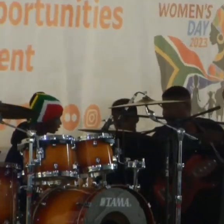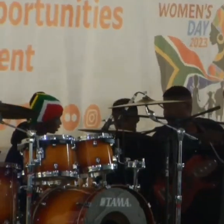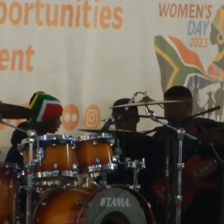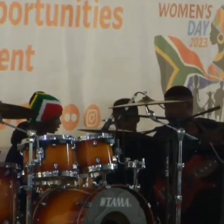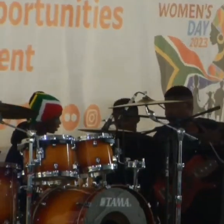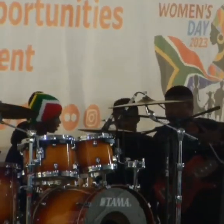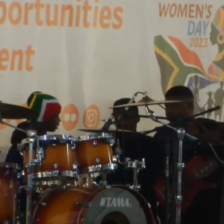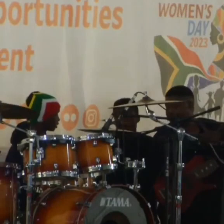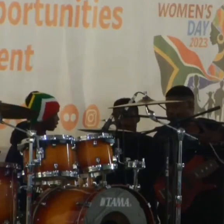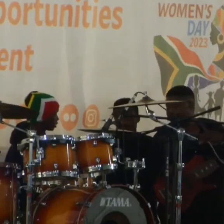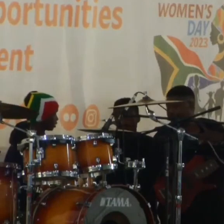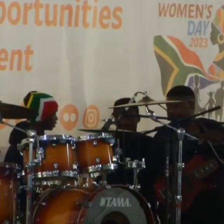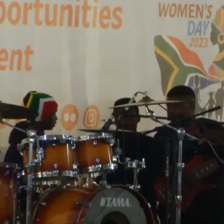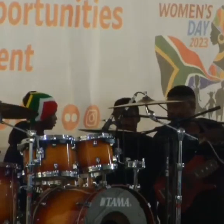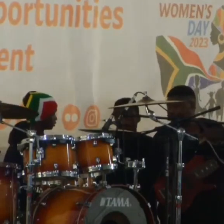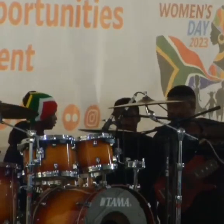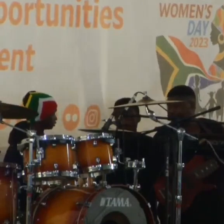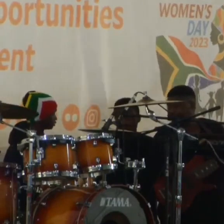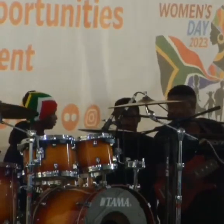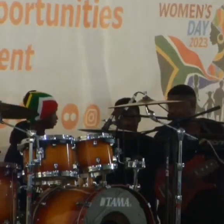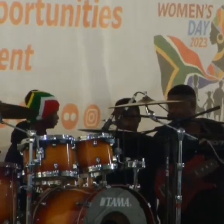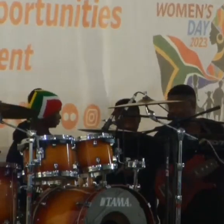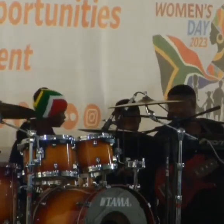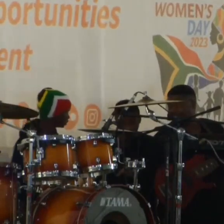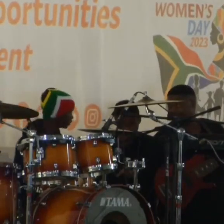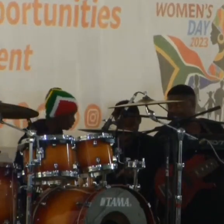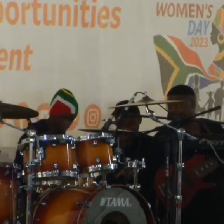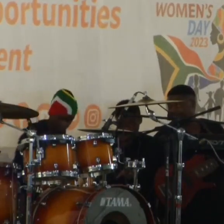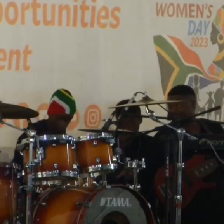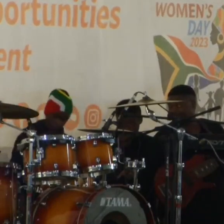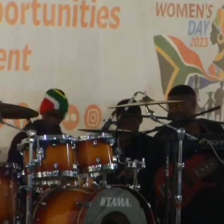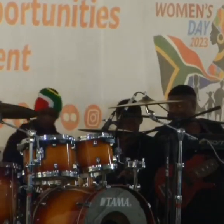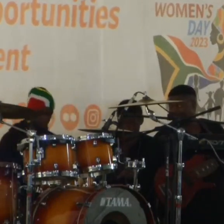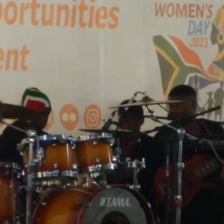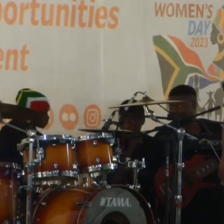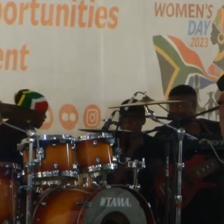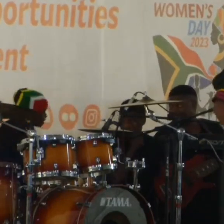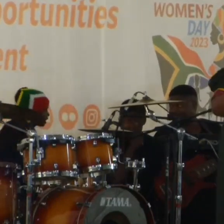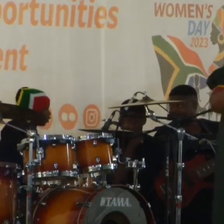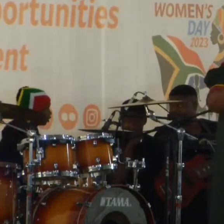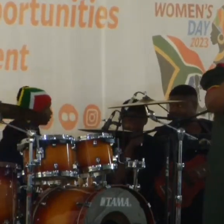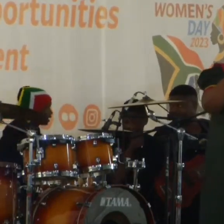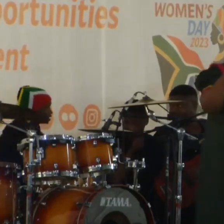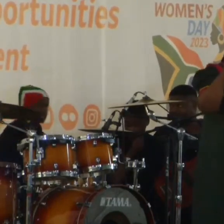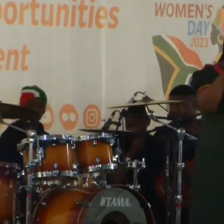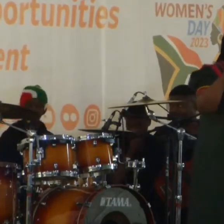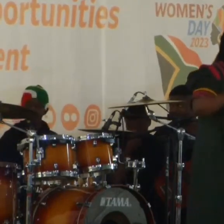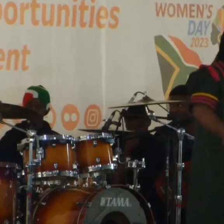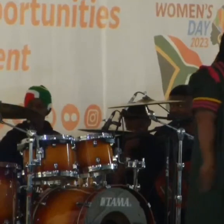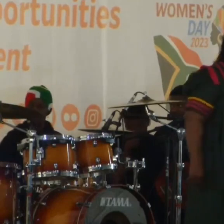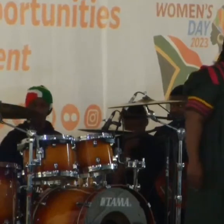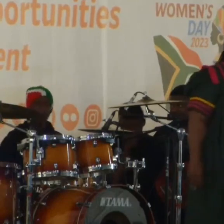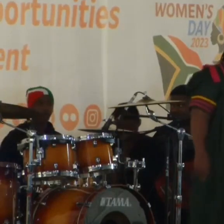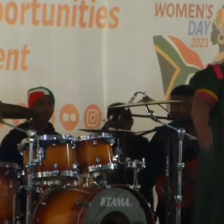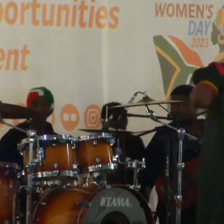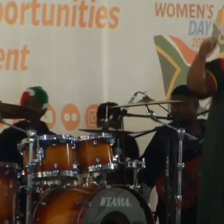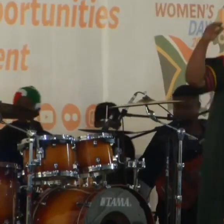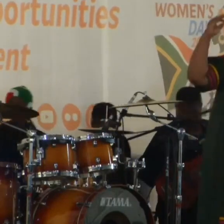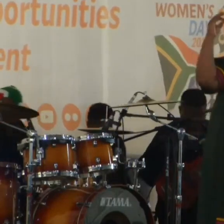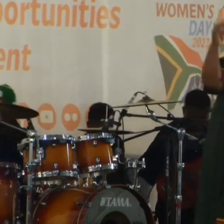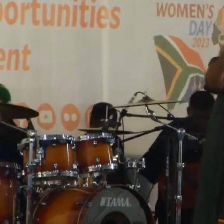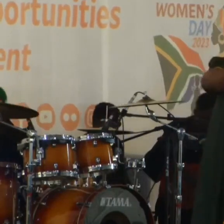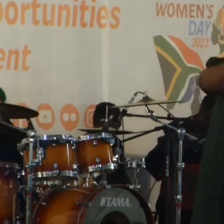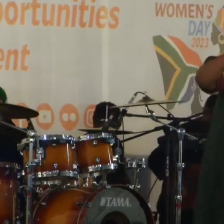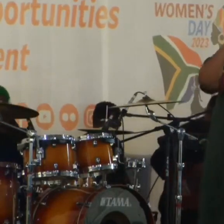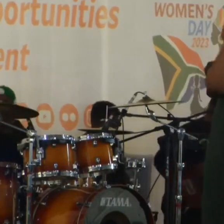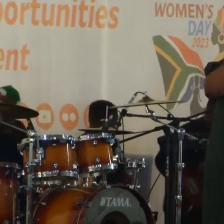still in the cracks, forgotten in history. These women, remember their names. I